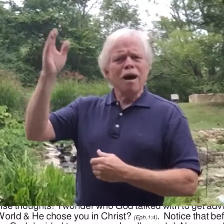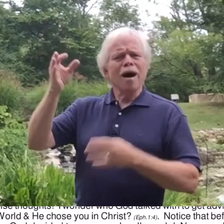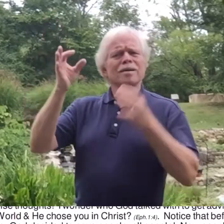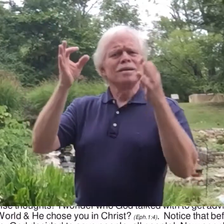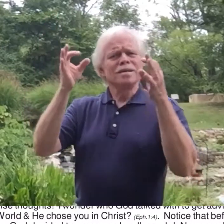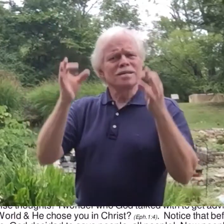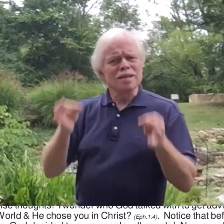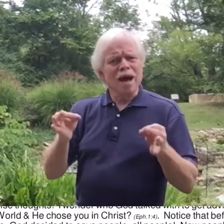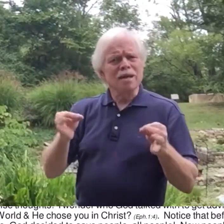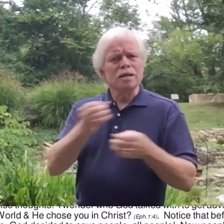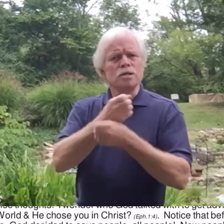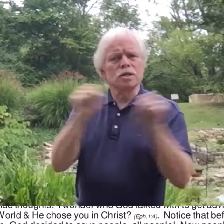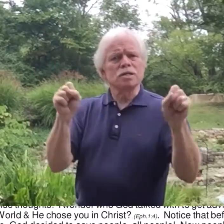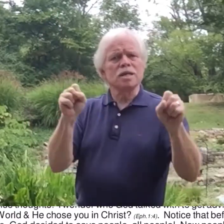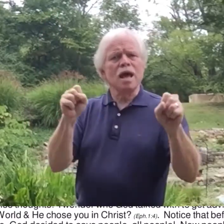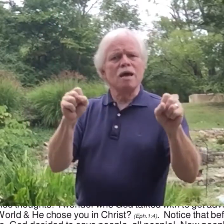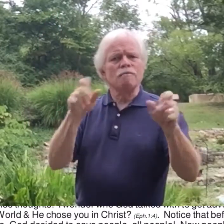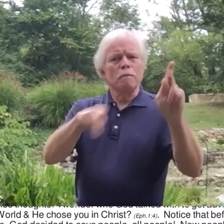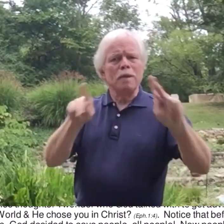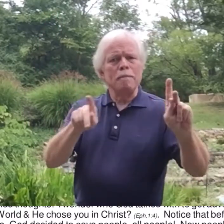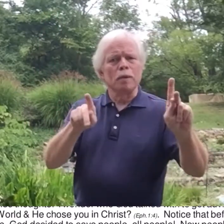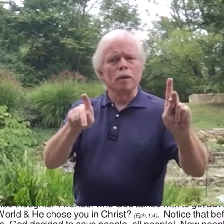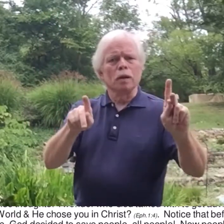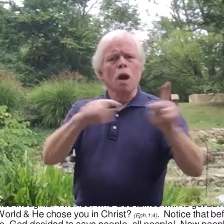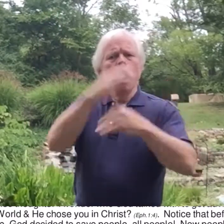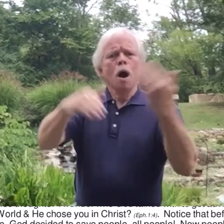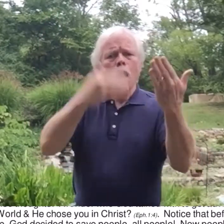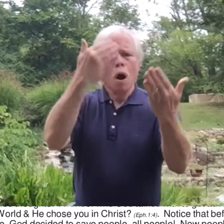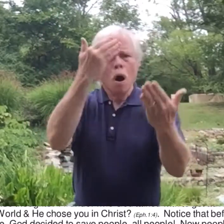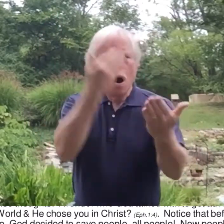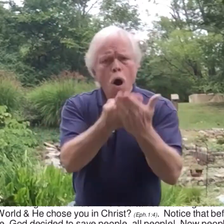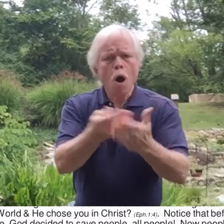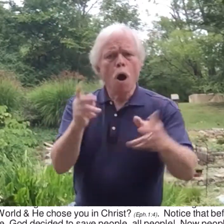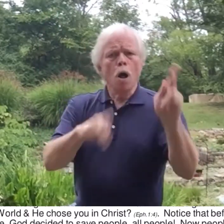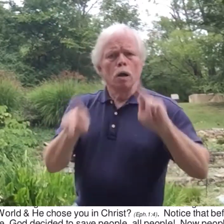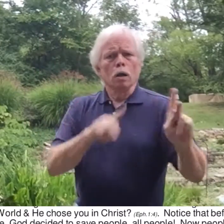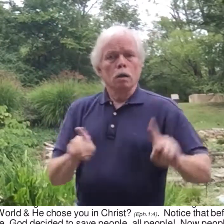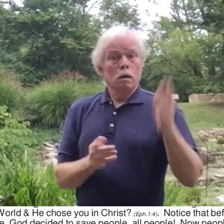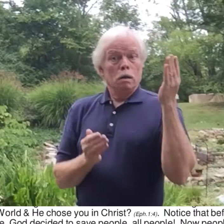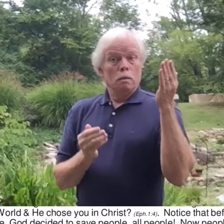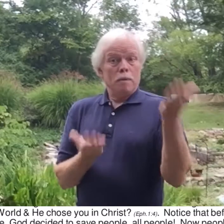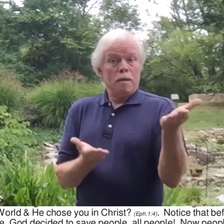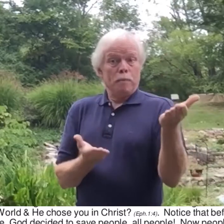God decided to save people. All people.